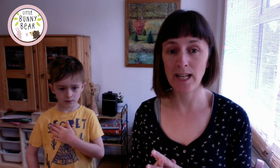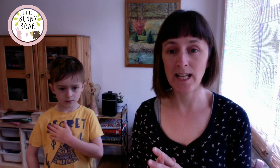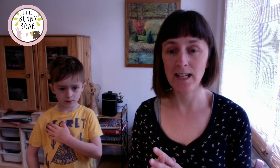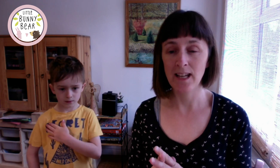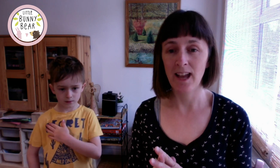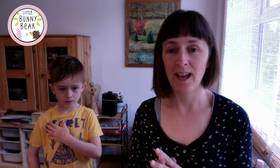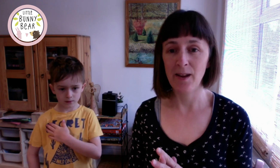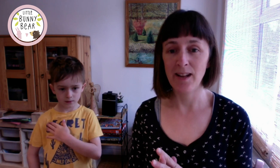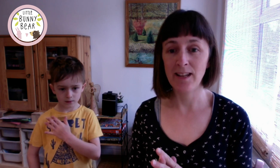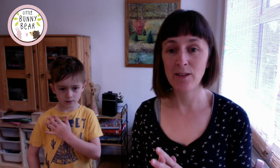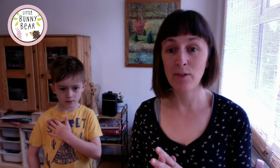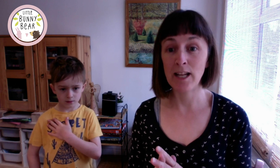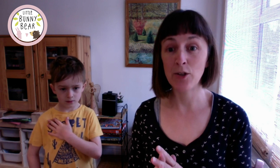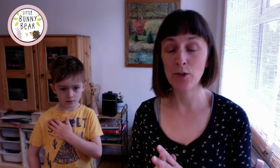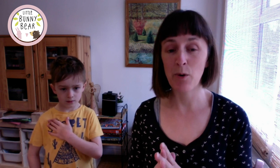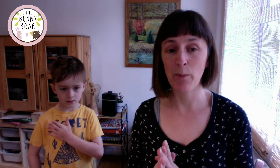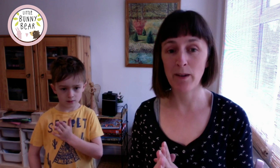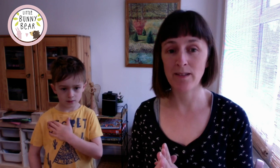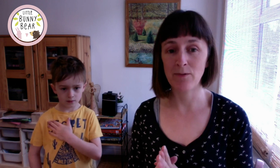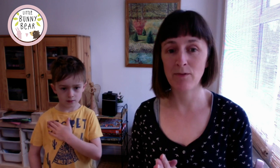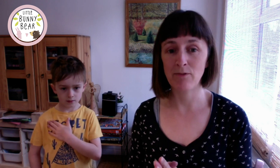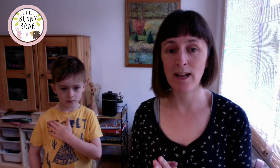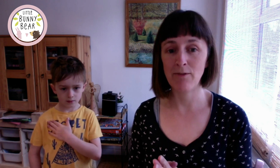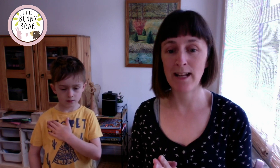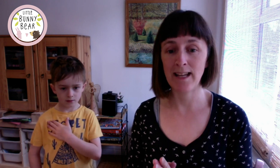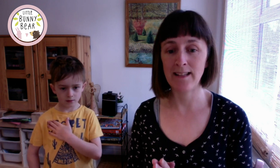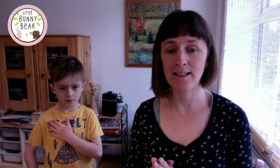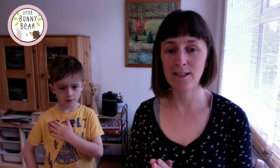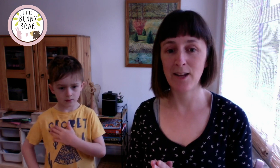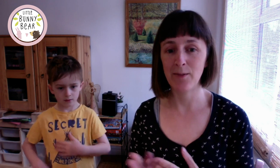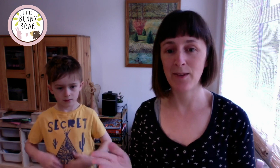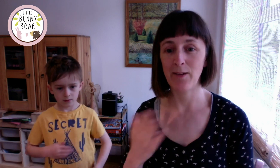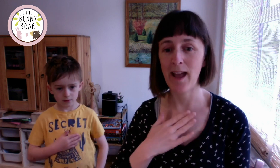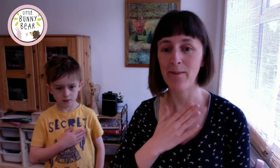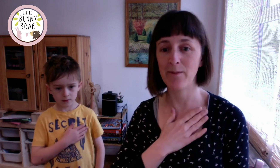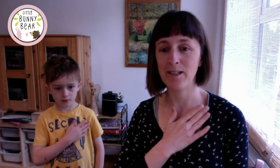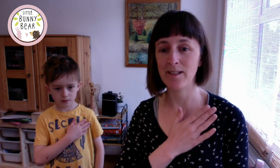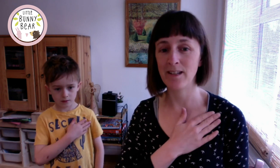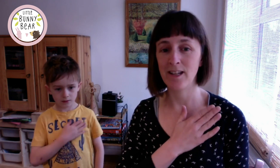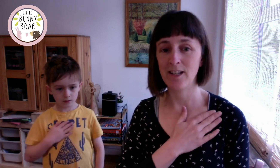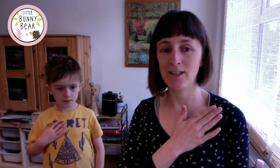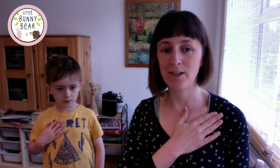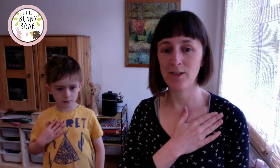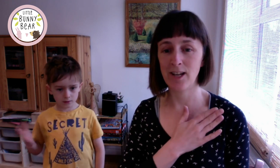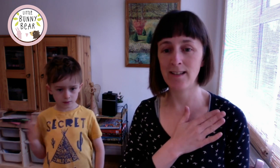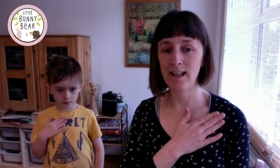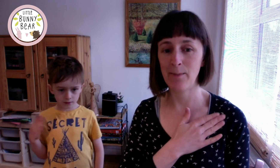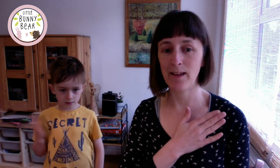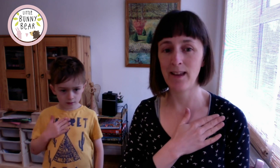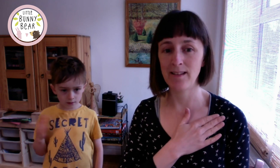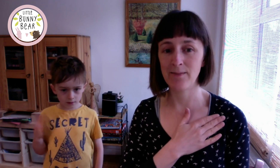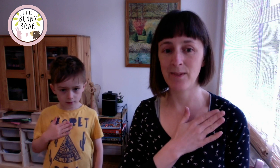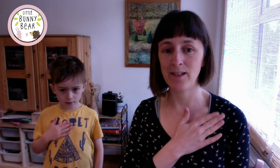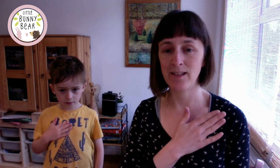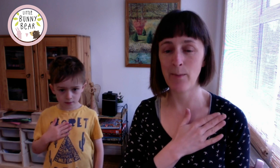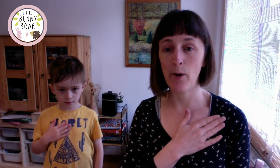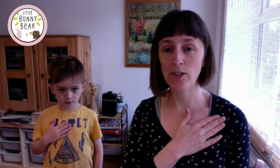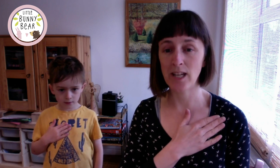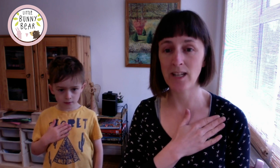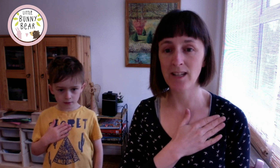Ready. And I think it's a really good one because it's really, really easy to do. So yeah, you just do the chest slap like this, and you say potty.